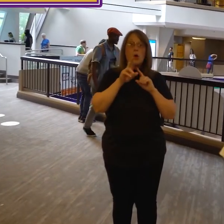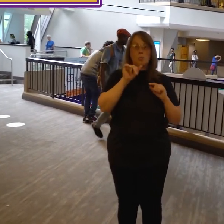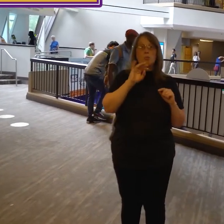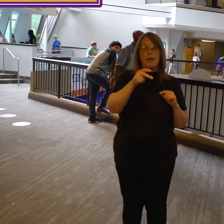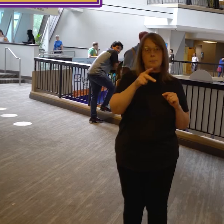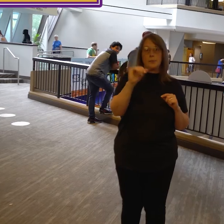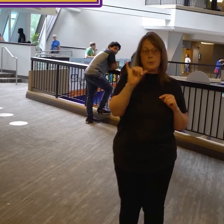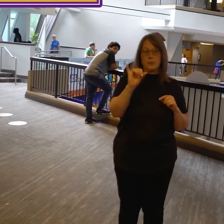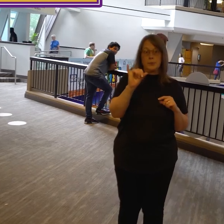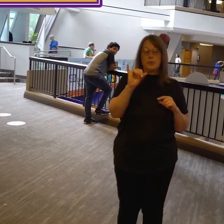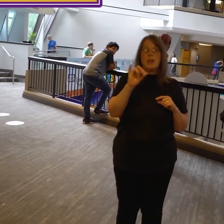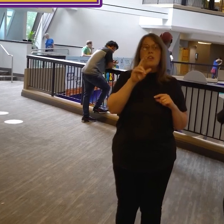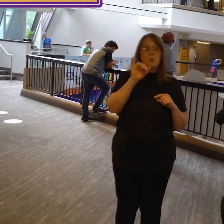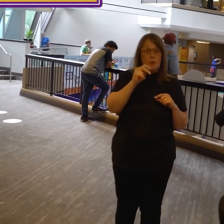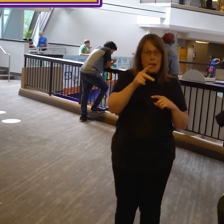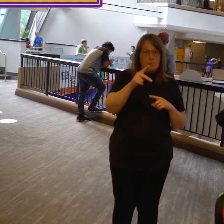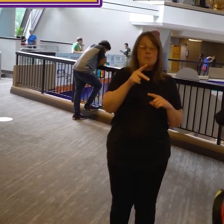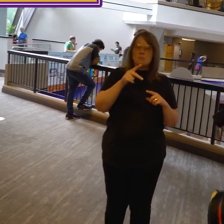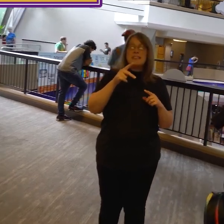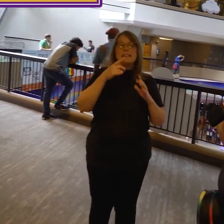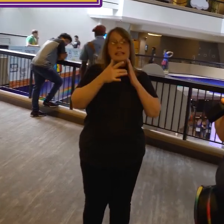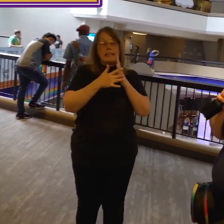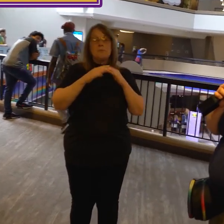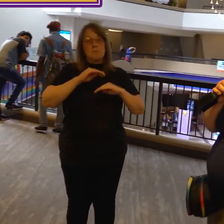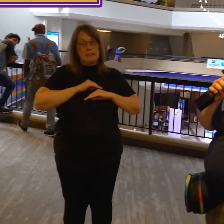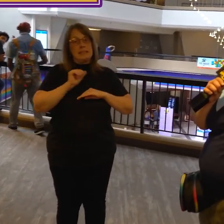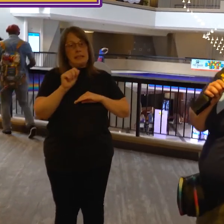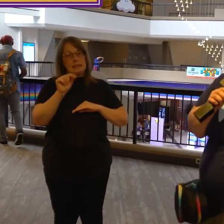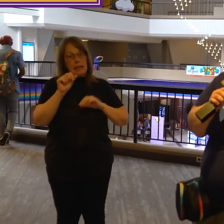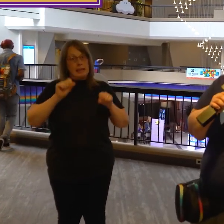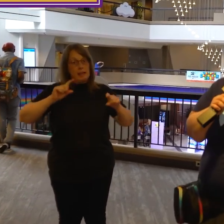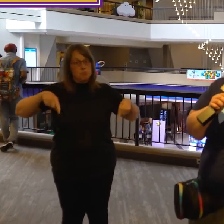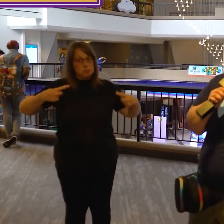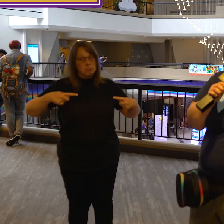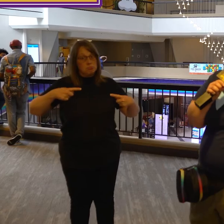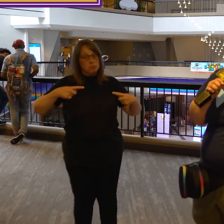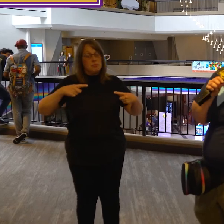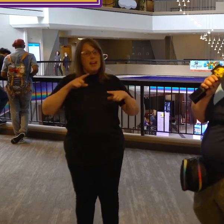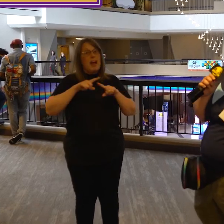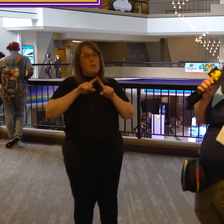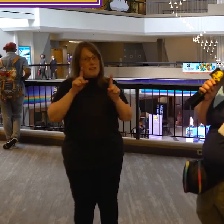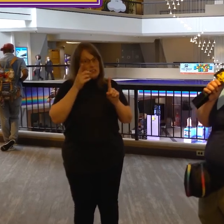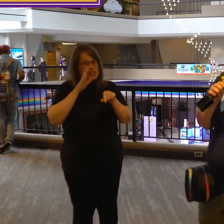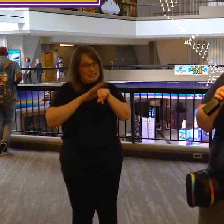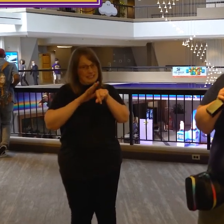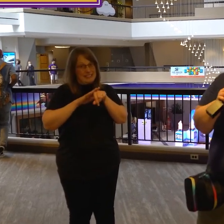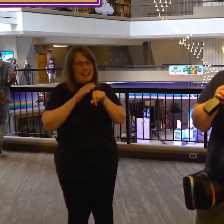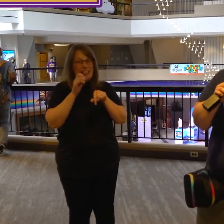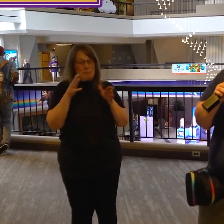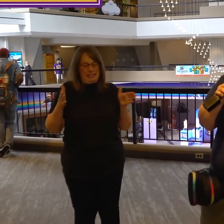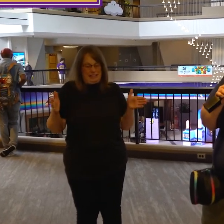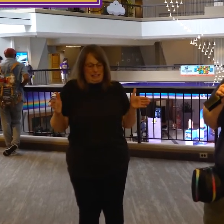ramp. The ramp is technically wheelchair accessible. It meets ADA incline requirements. However, it's sort of